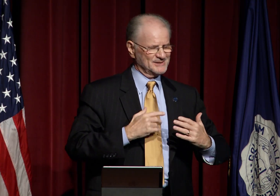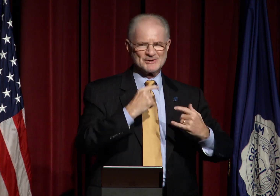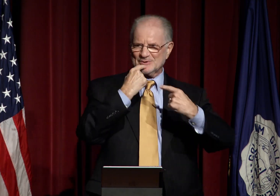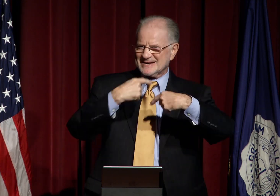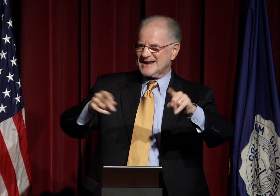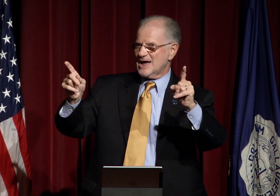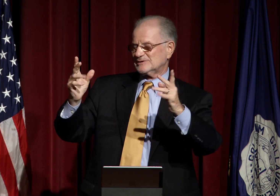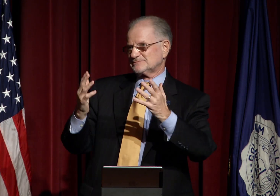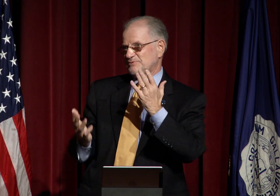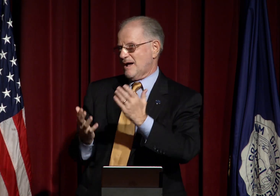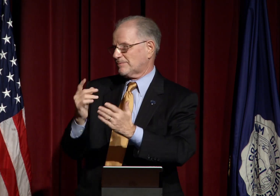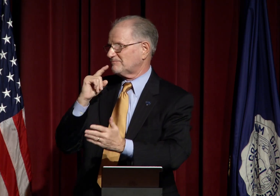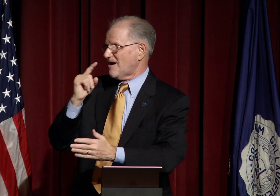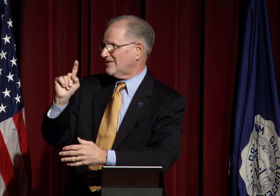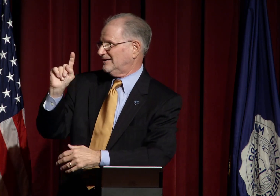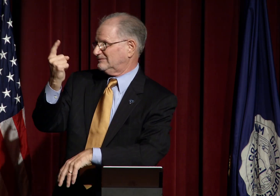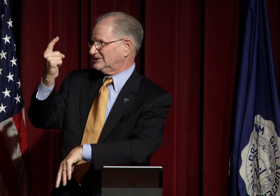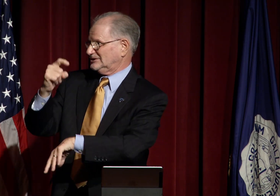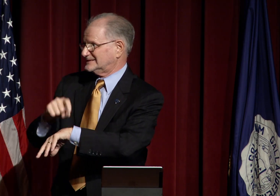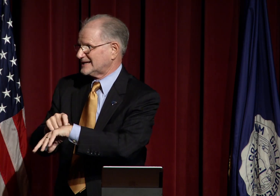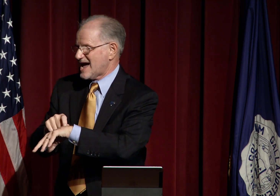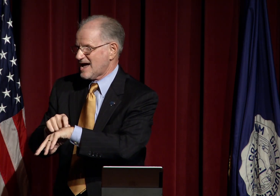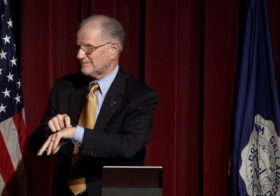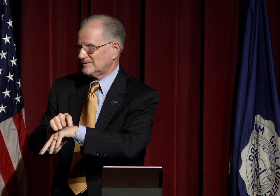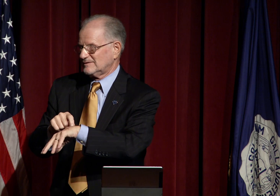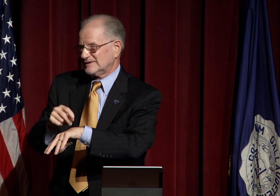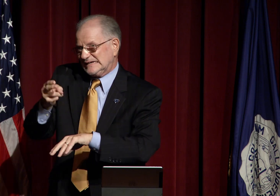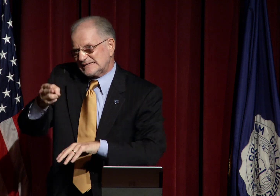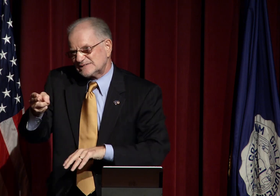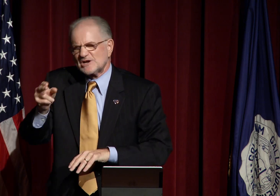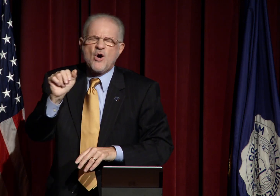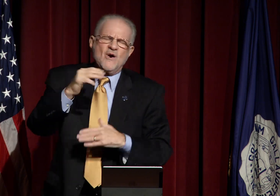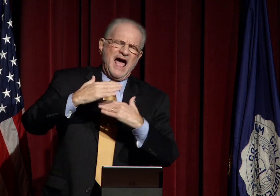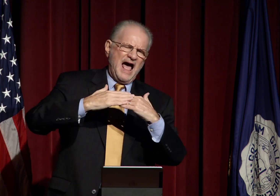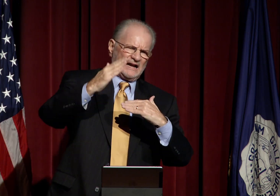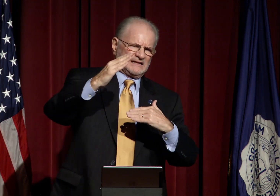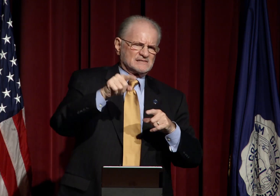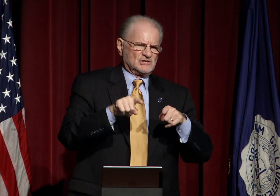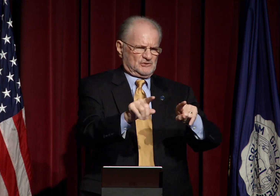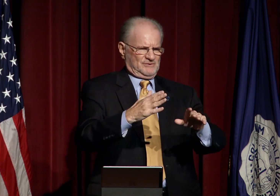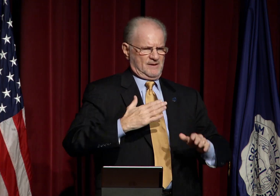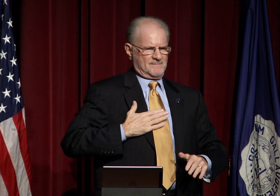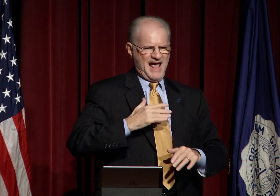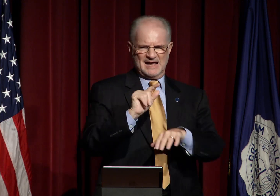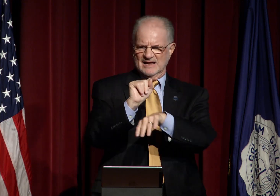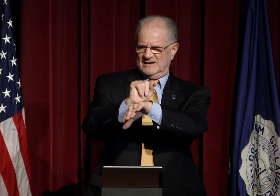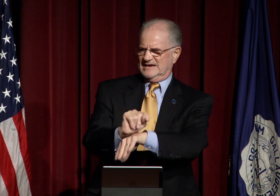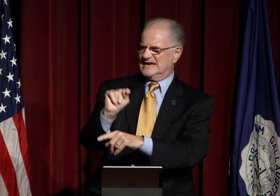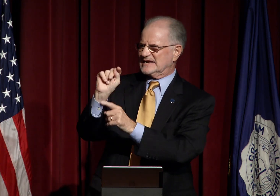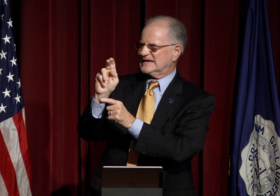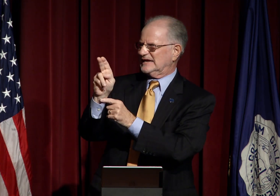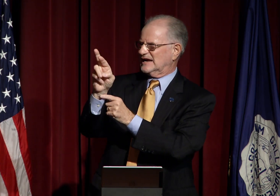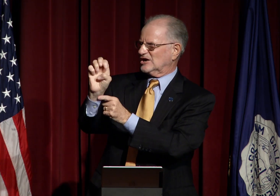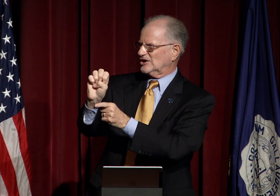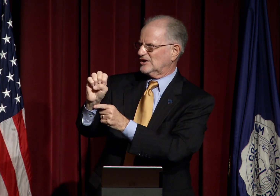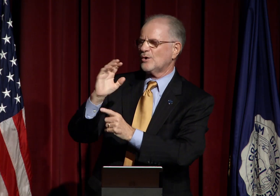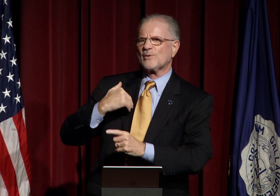I am also very pleased to announce that perhaps for the first time in history, or at least during my tenure